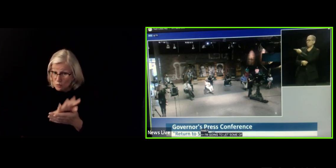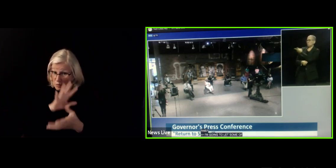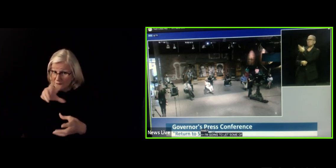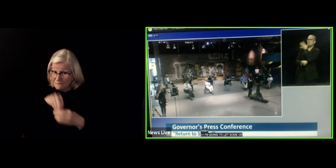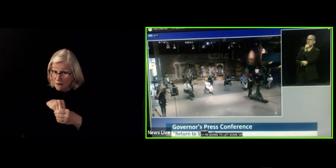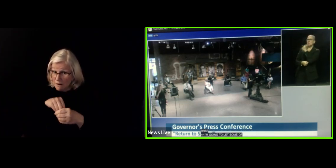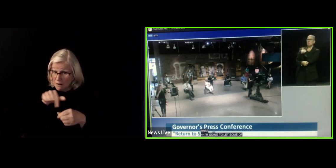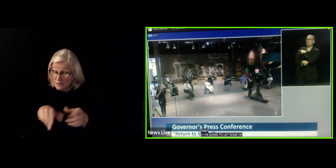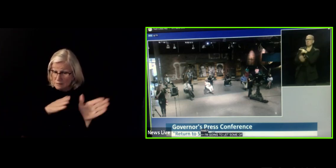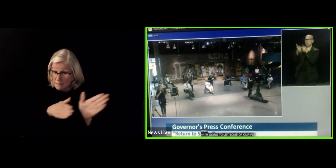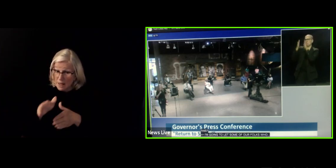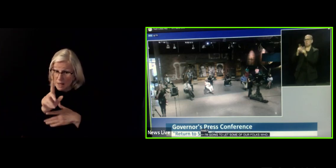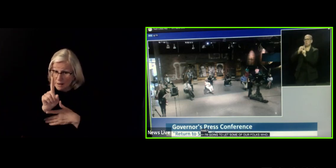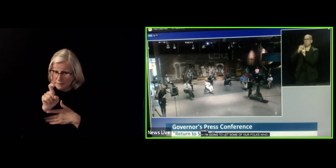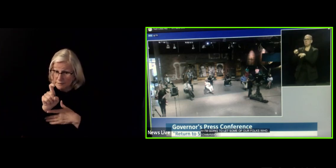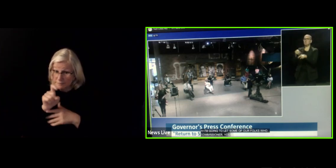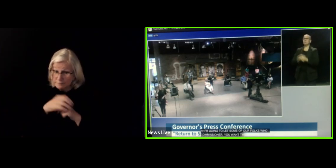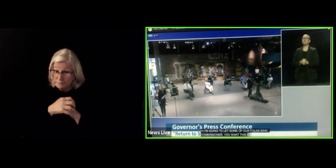Heather?